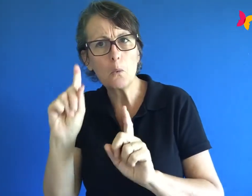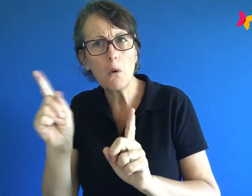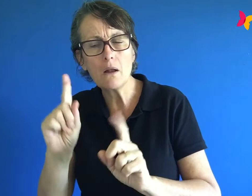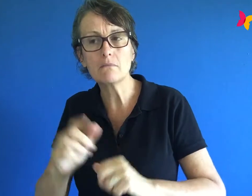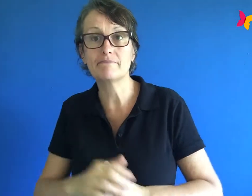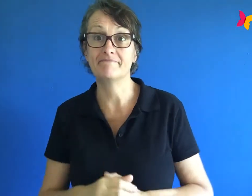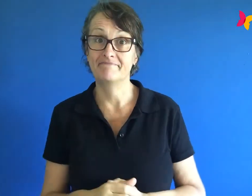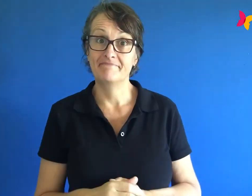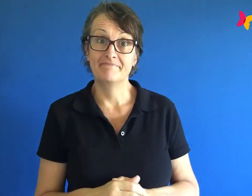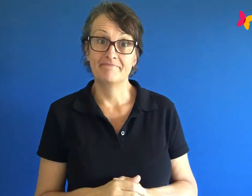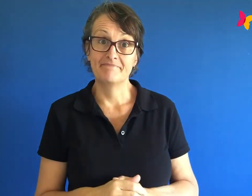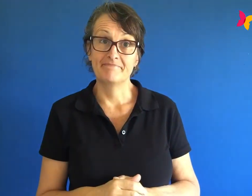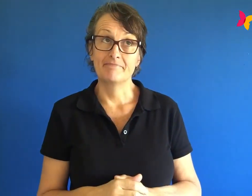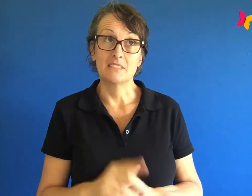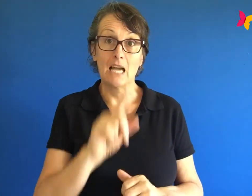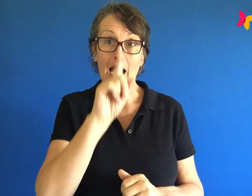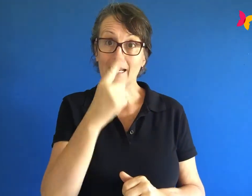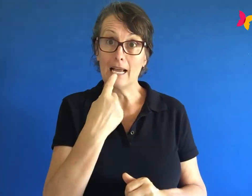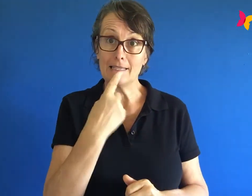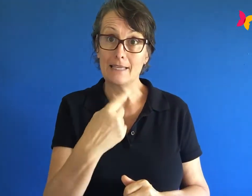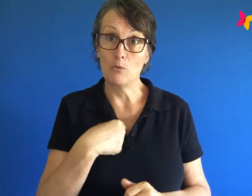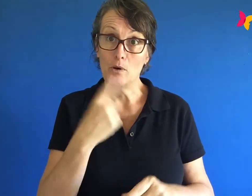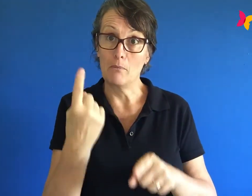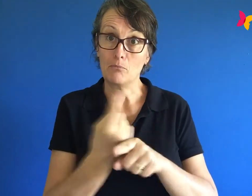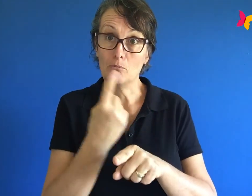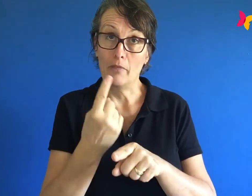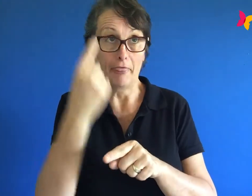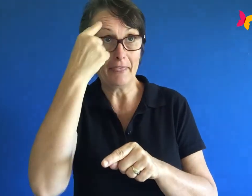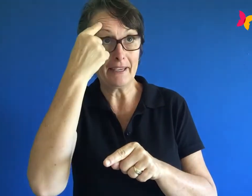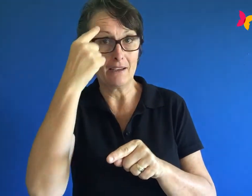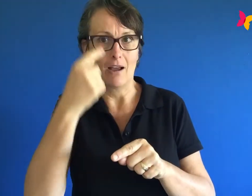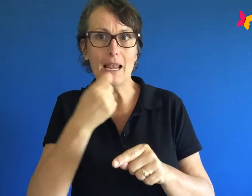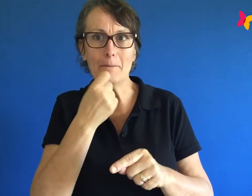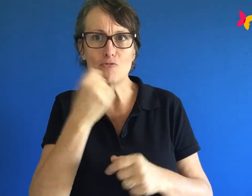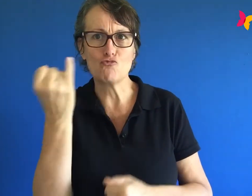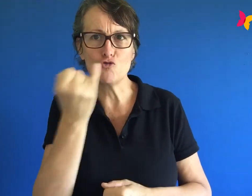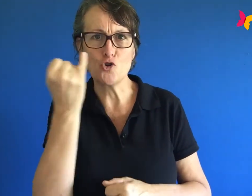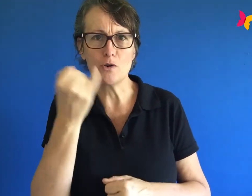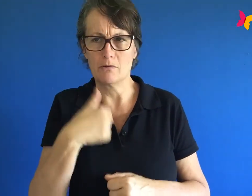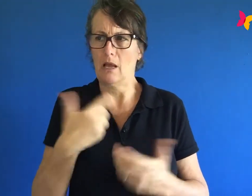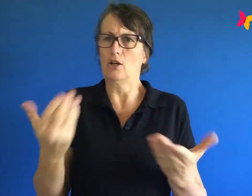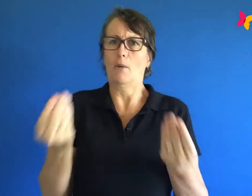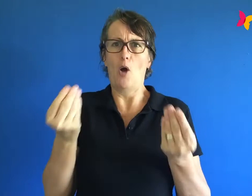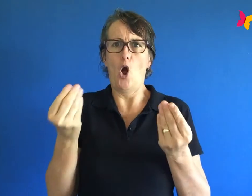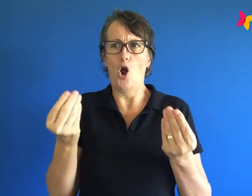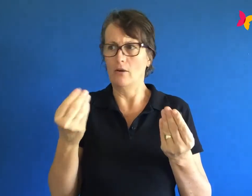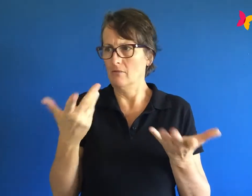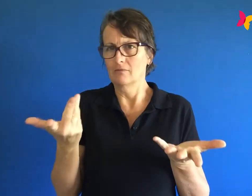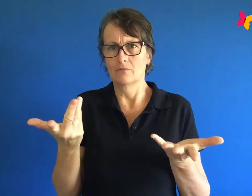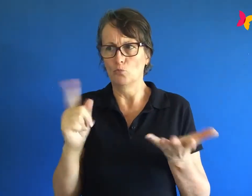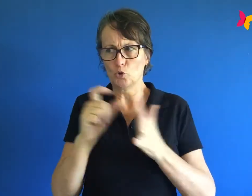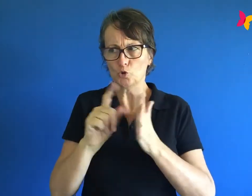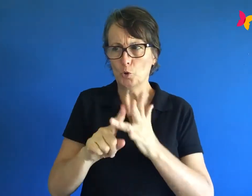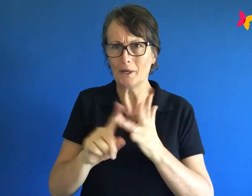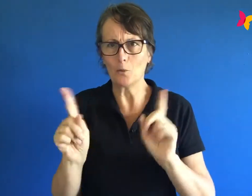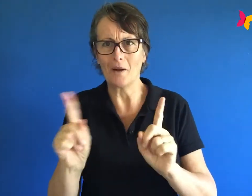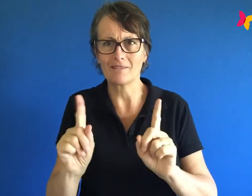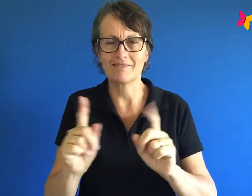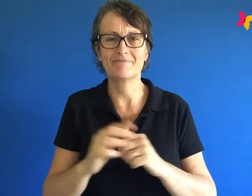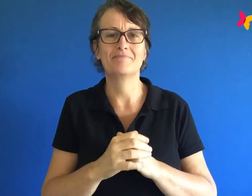I can't say what I'm thinking because it's rude. I was just like, oh my God, I don't know. Was it scared or anger or